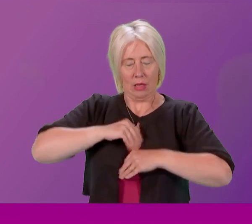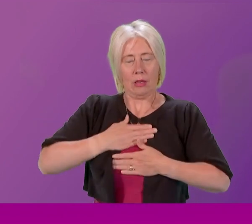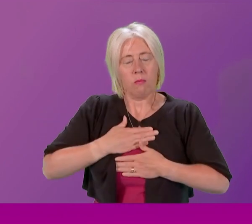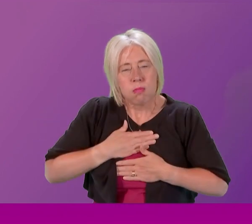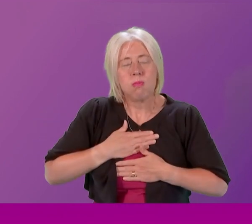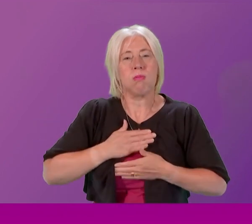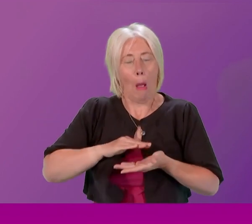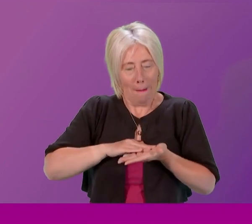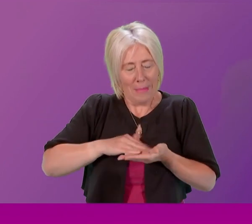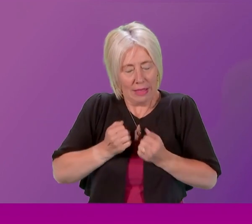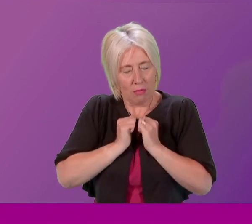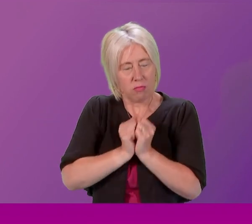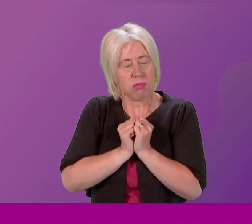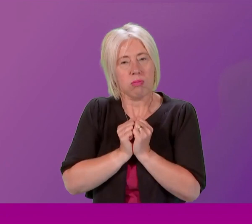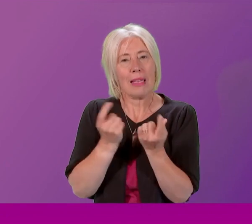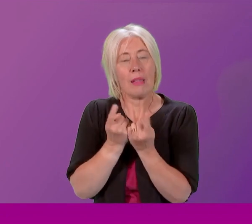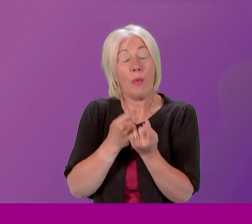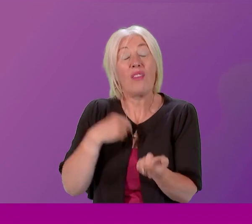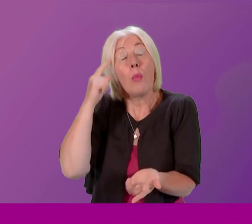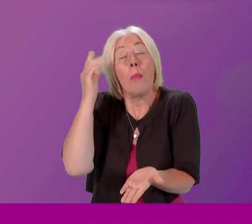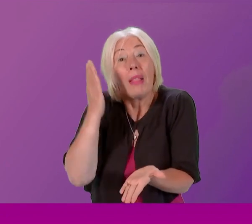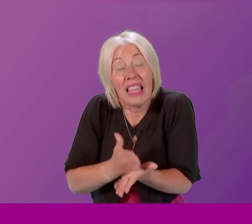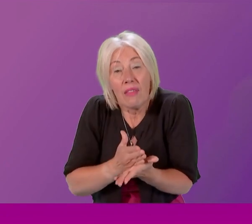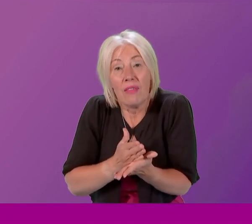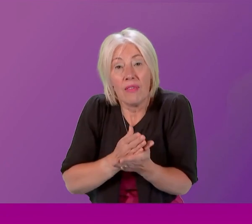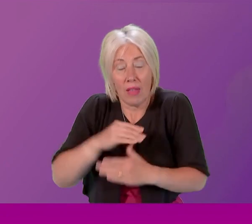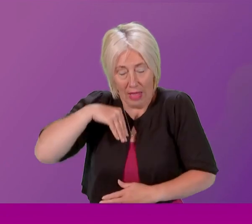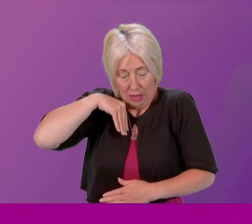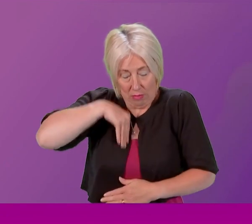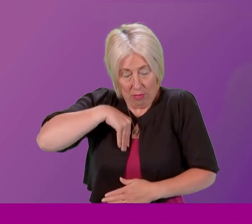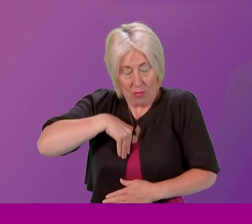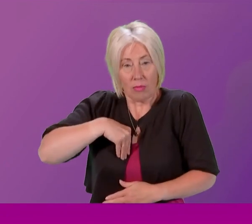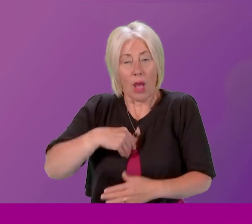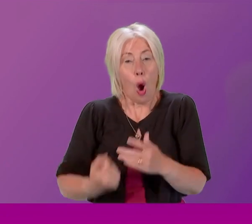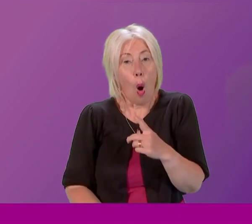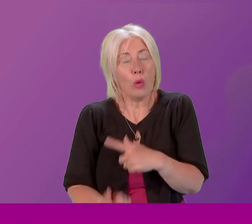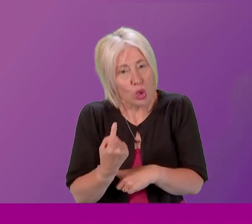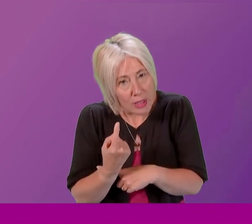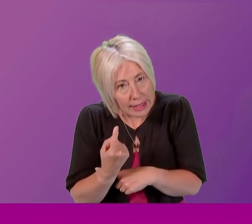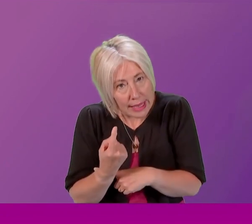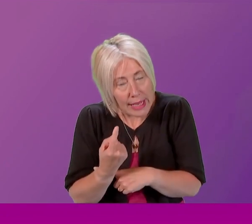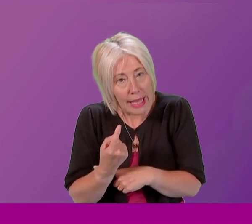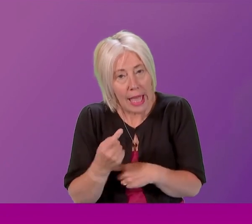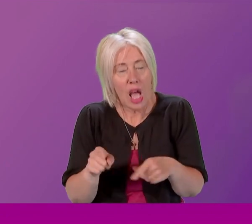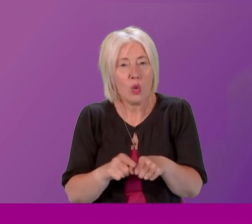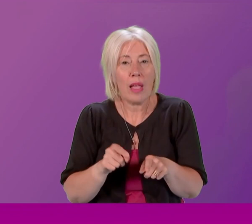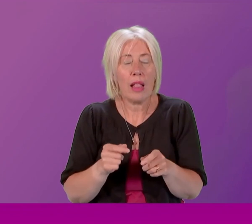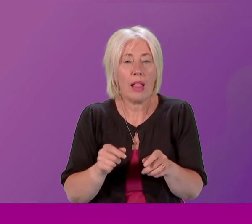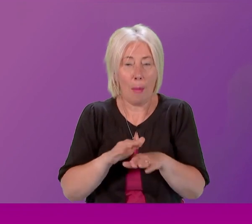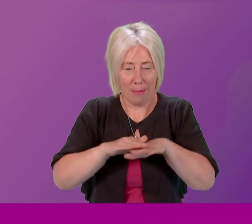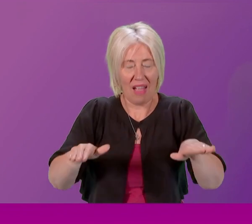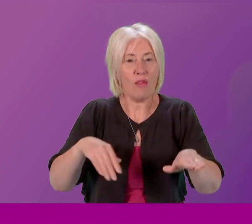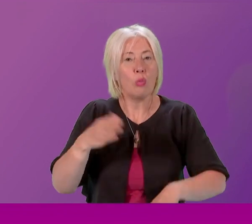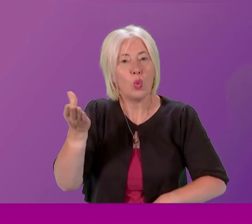We just have to have that belief, that root, that opportunity, and have that listening platform.